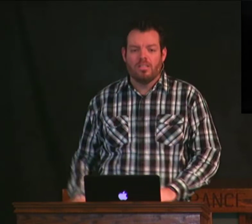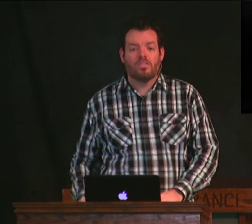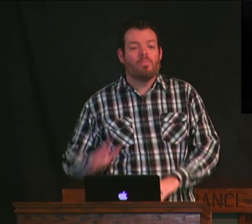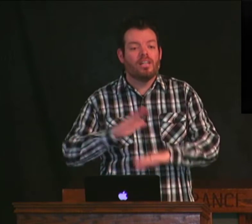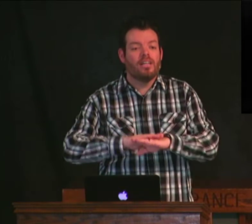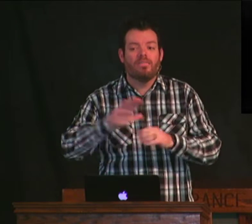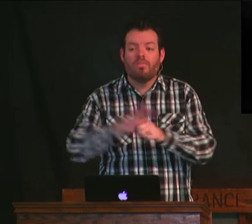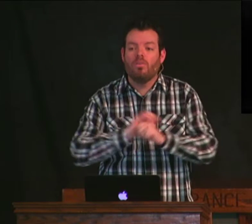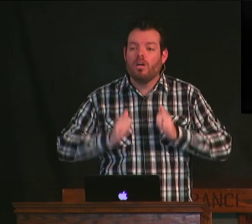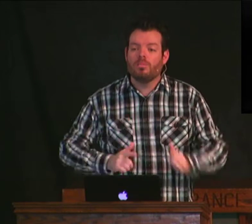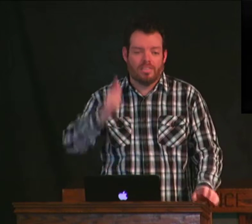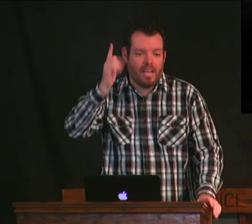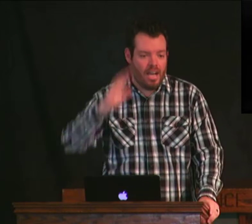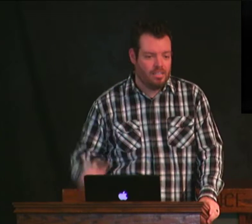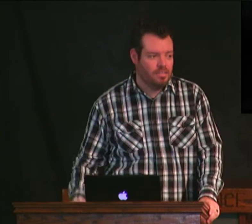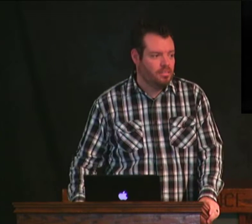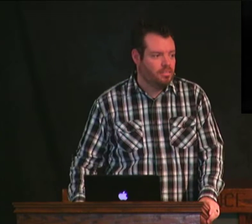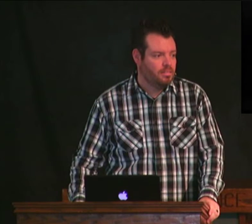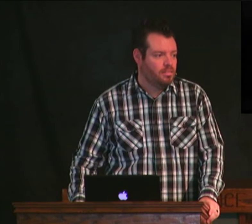So put on the full armor of God.